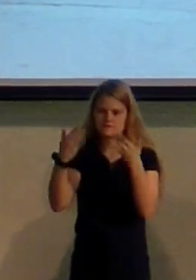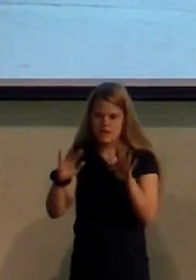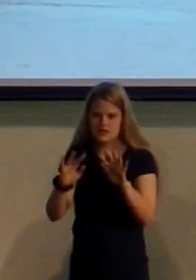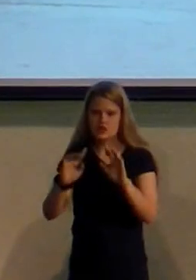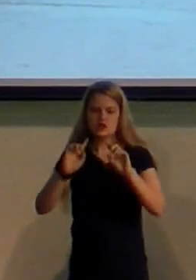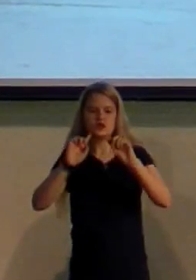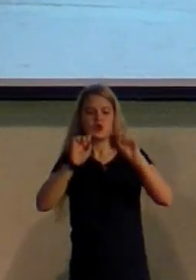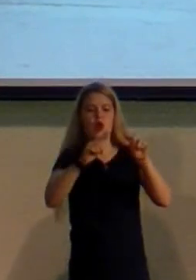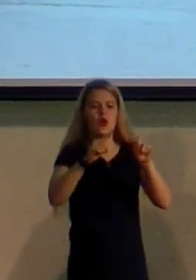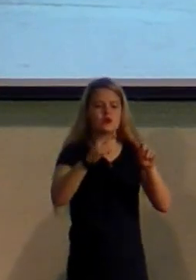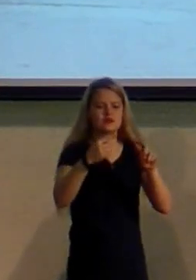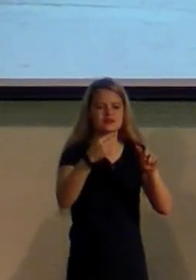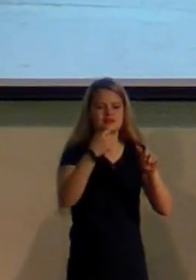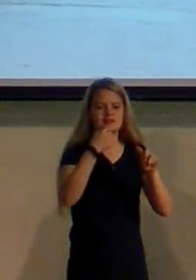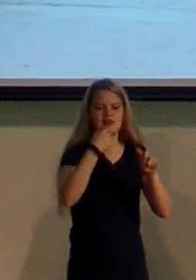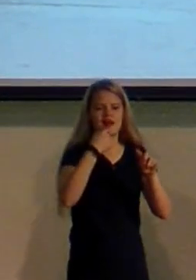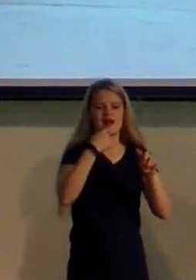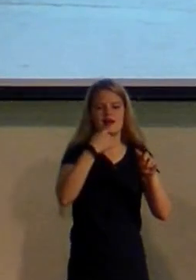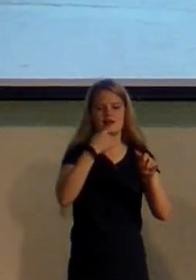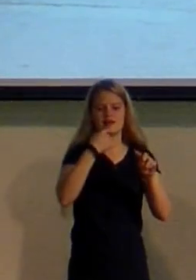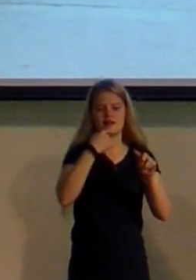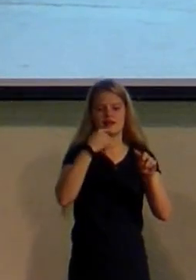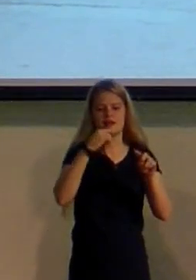they'd heard from Uncle Wayne.